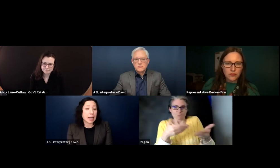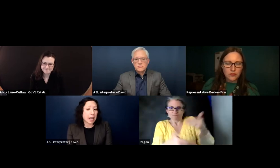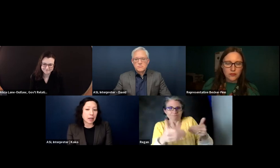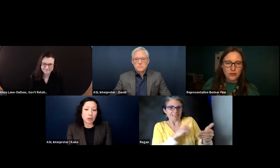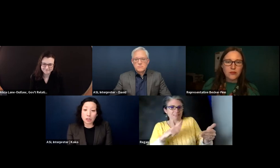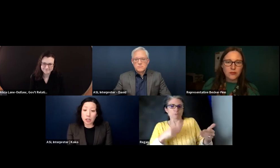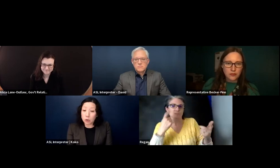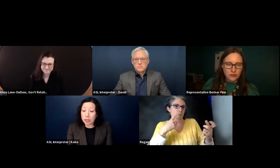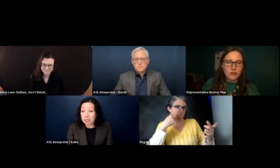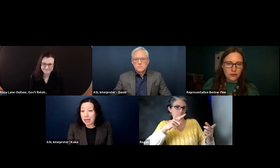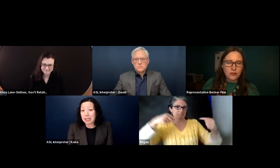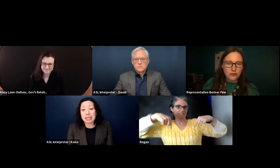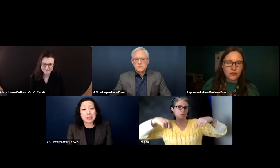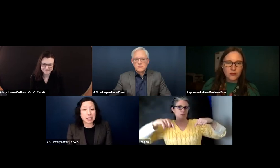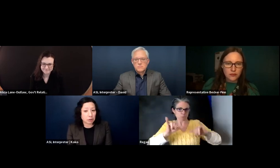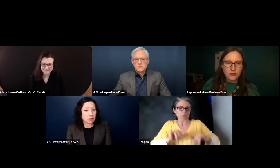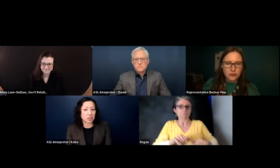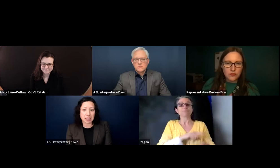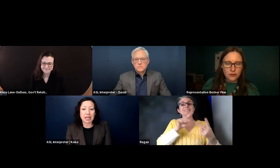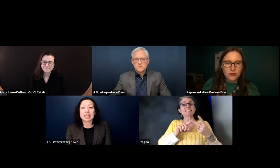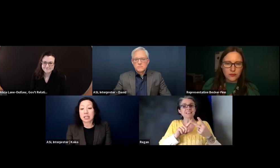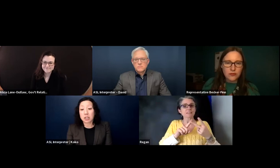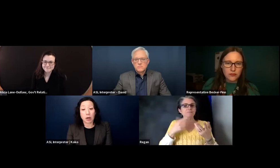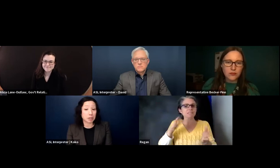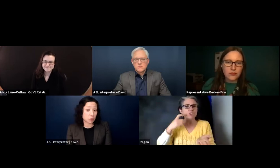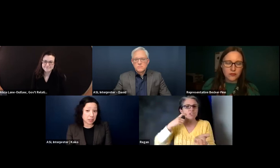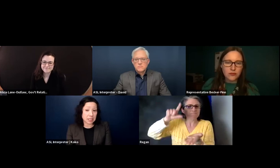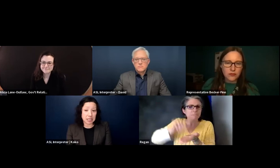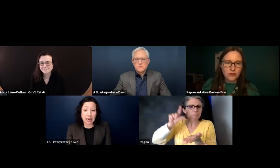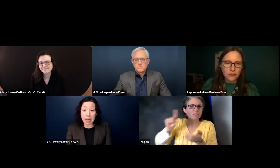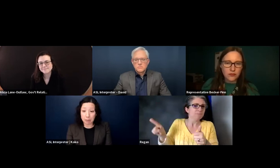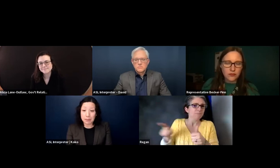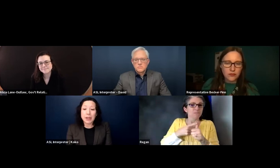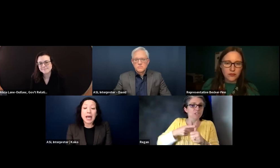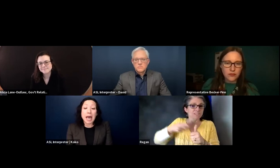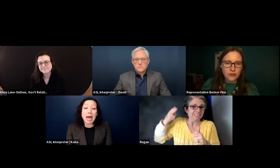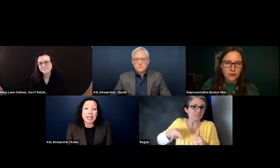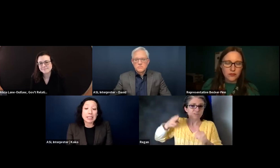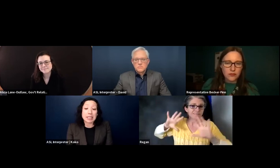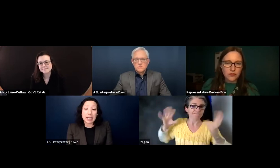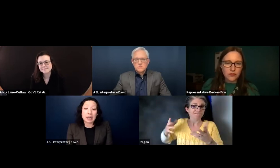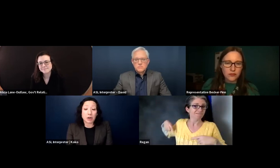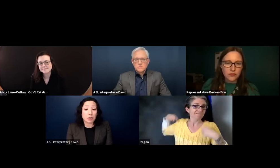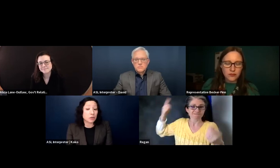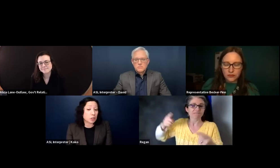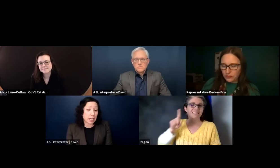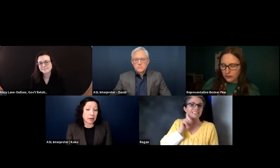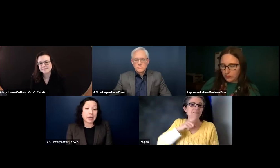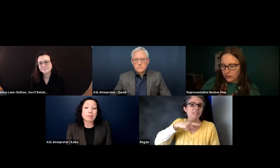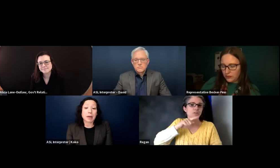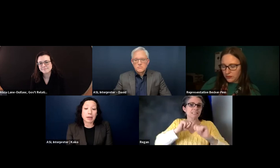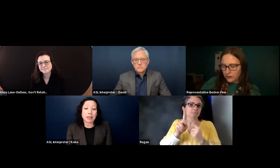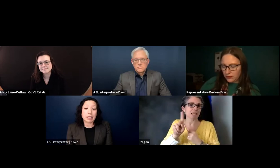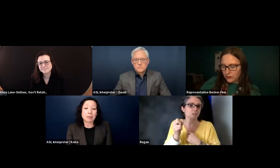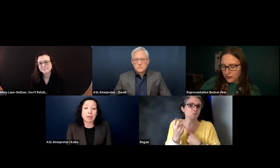in large auditorium settings and several different settings. And so I'd be thrilled to see that happen. And then second of all, the first